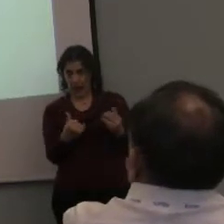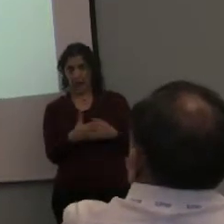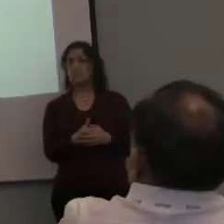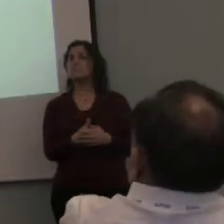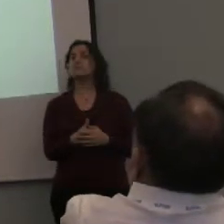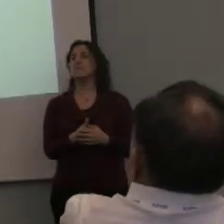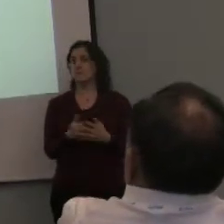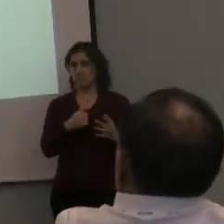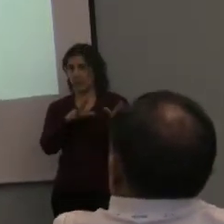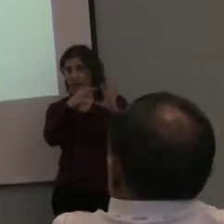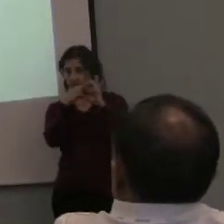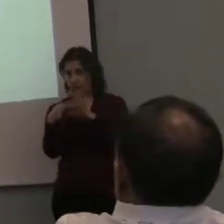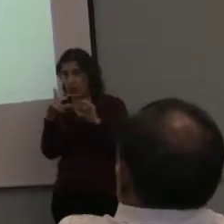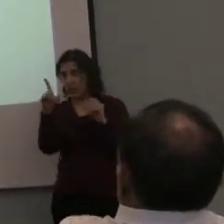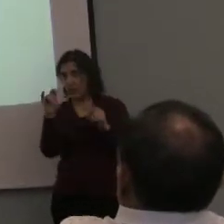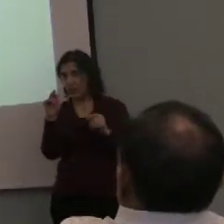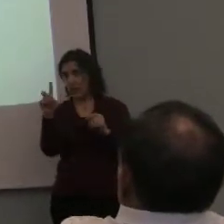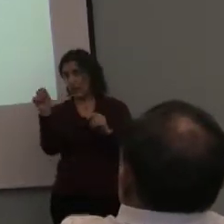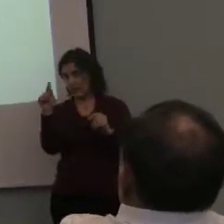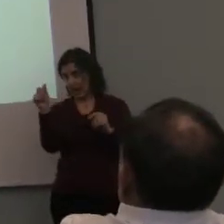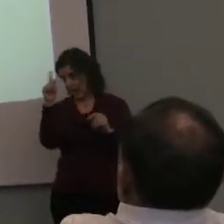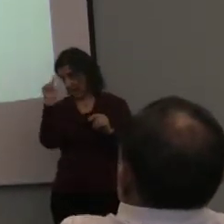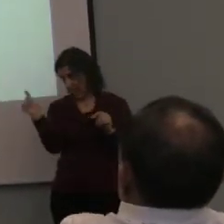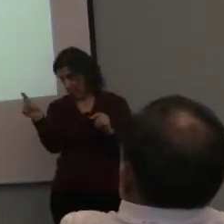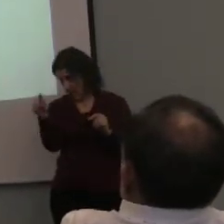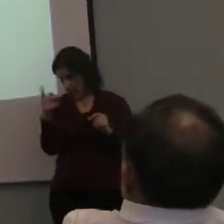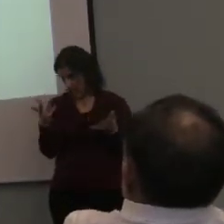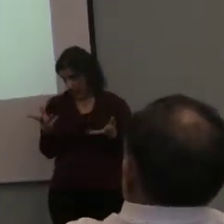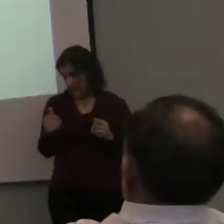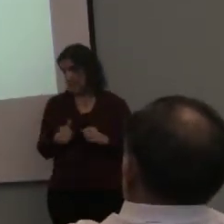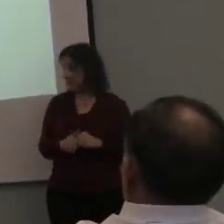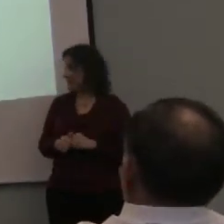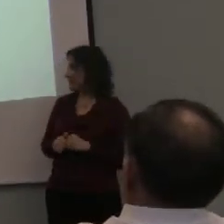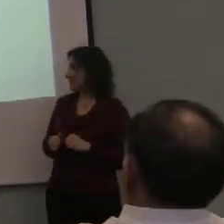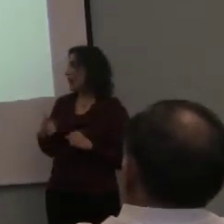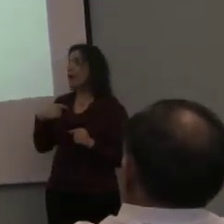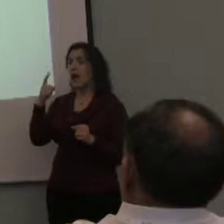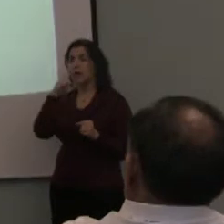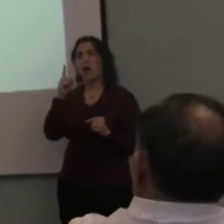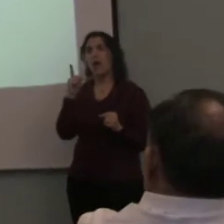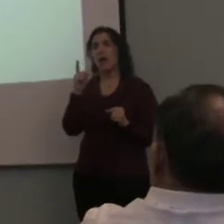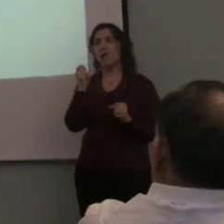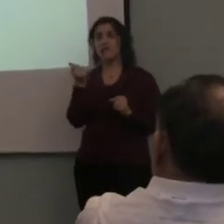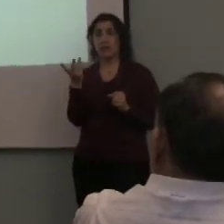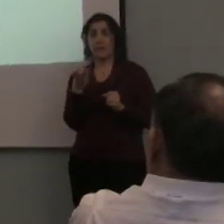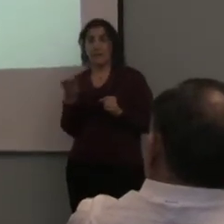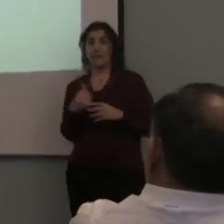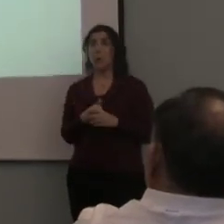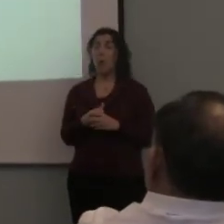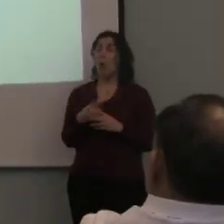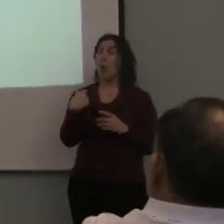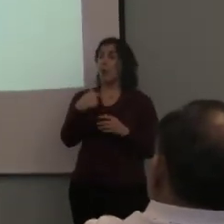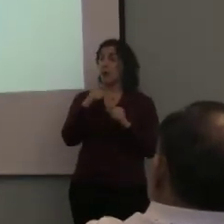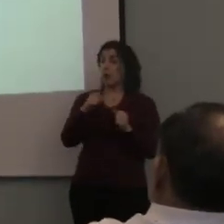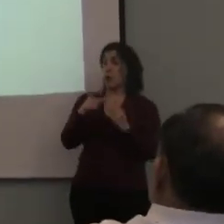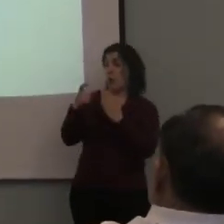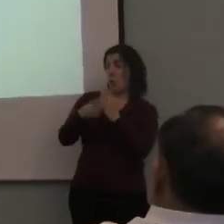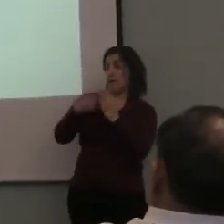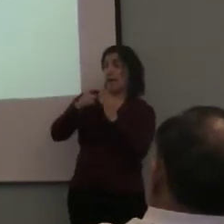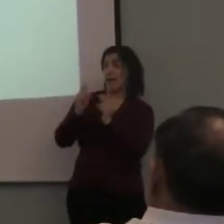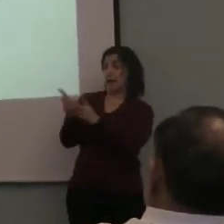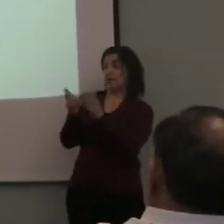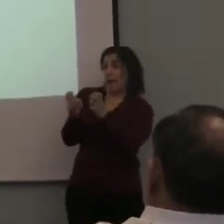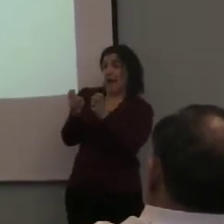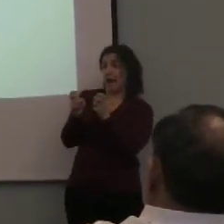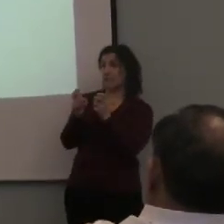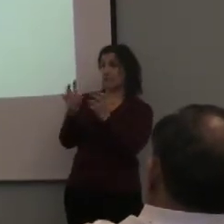do we have our linked data for? And I thought of a few things that we could automatically extract information and